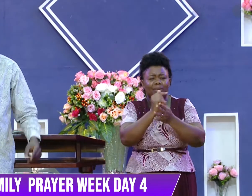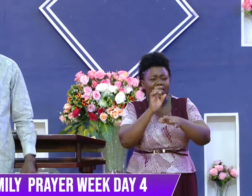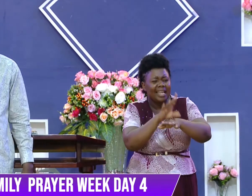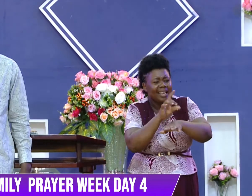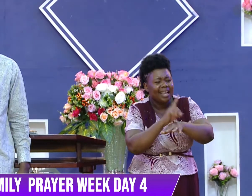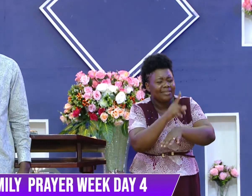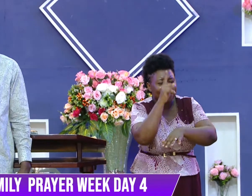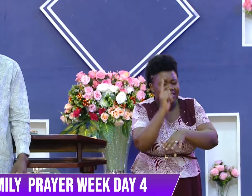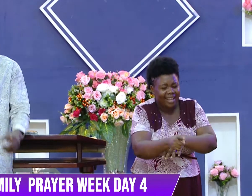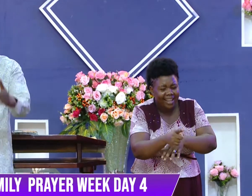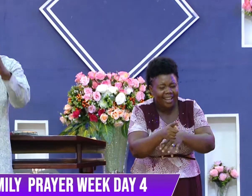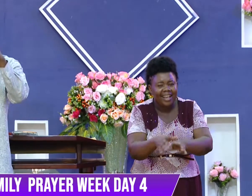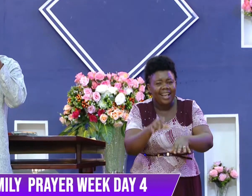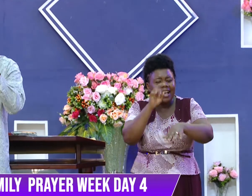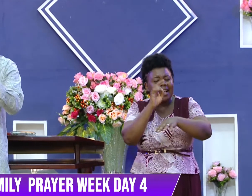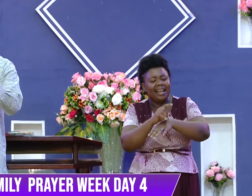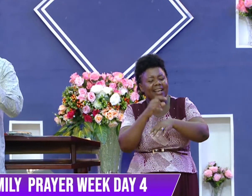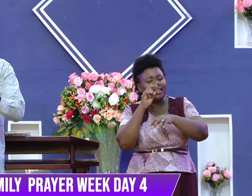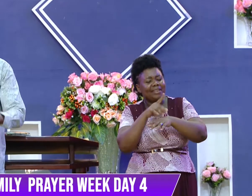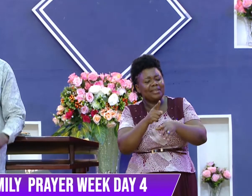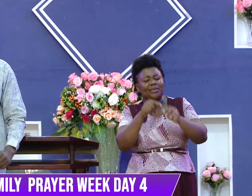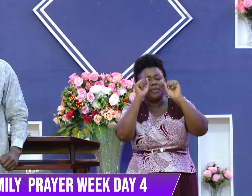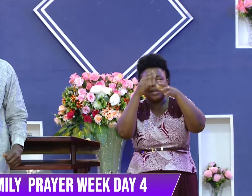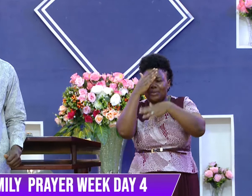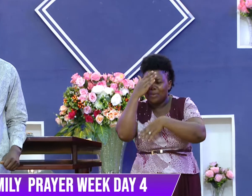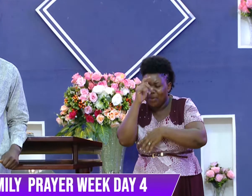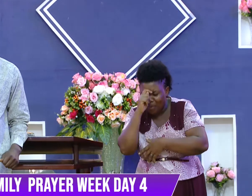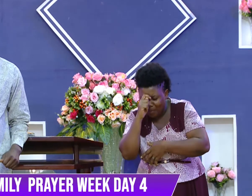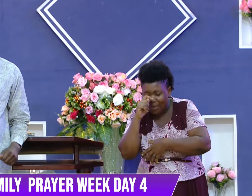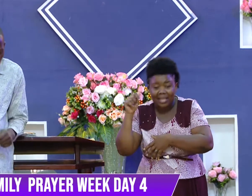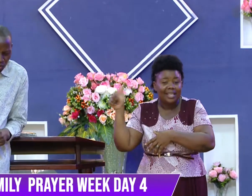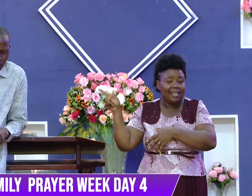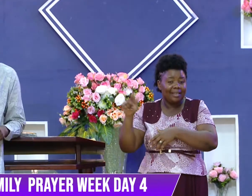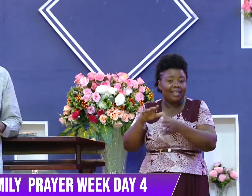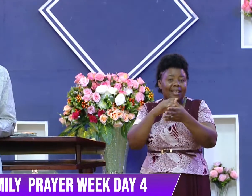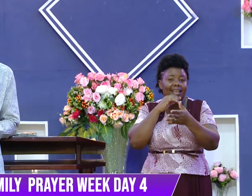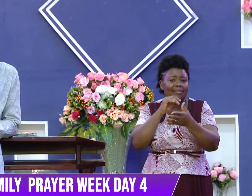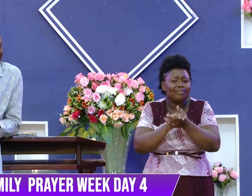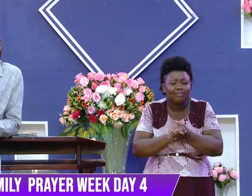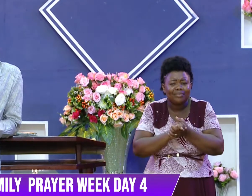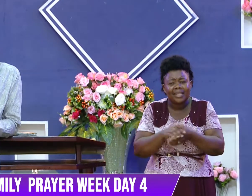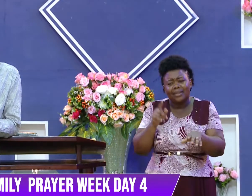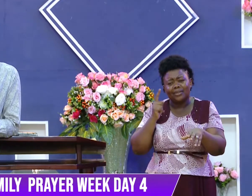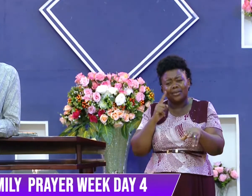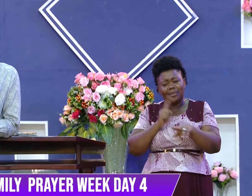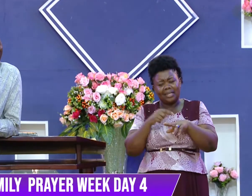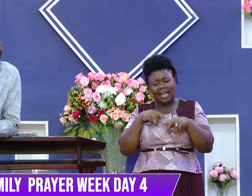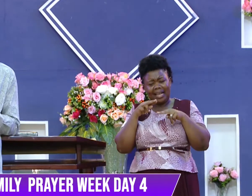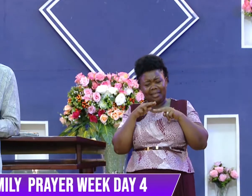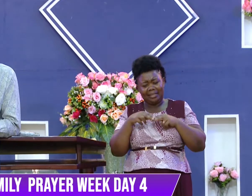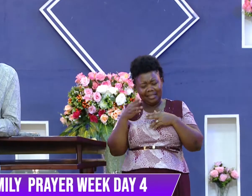They had canceled her, telling her you have to obey the man. When I sat, I